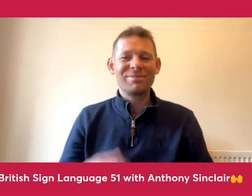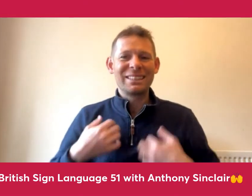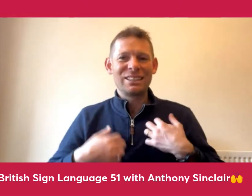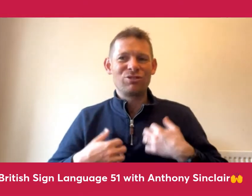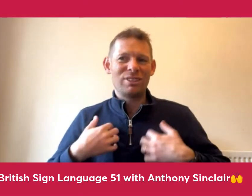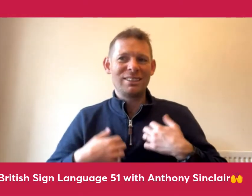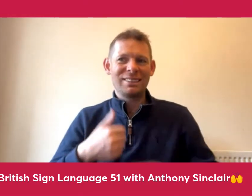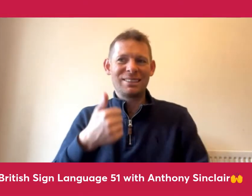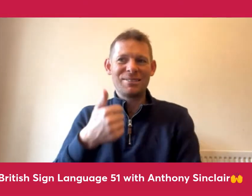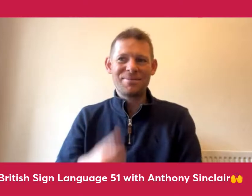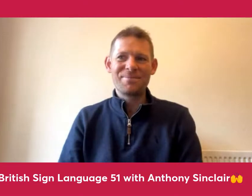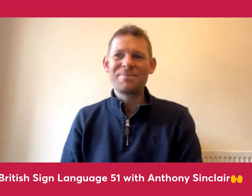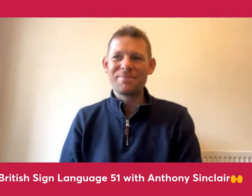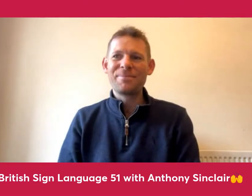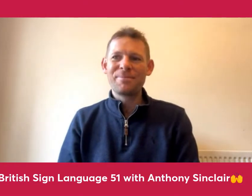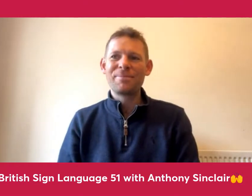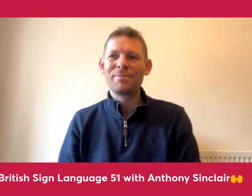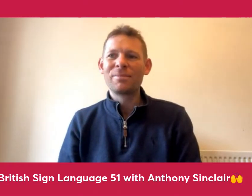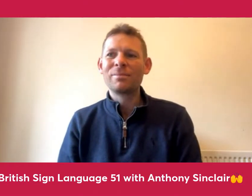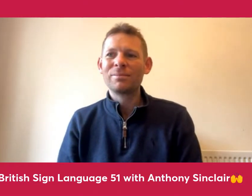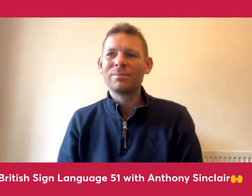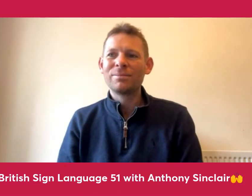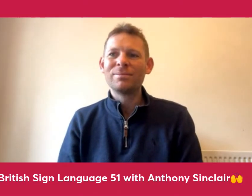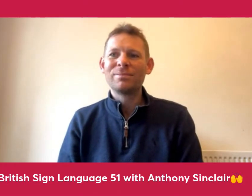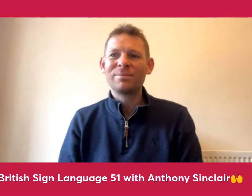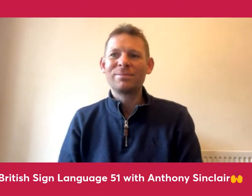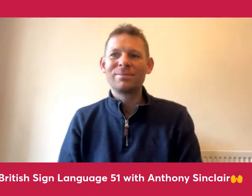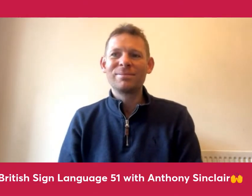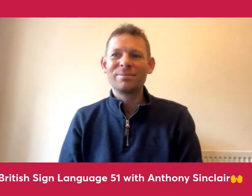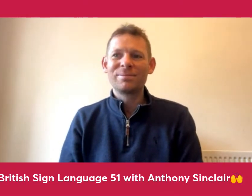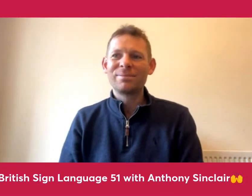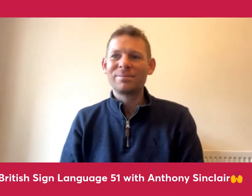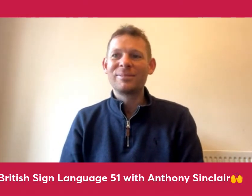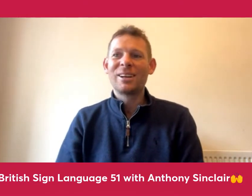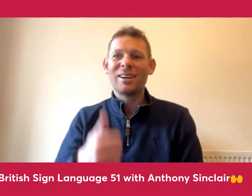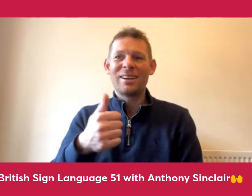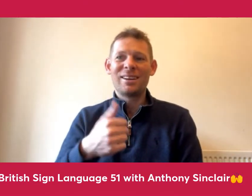BSL, but it's interesting that you've been learning some Makaton as well.